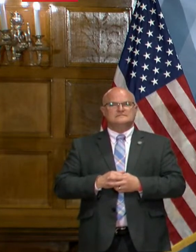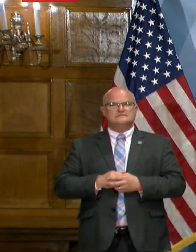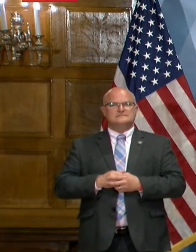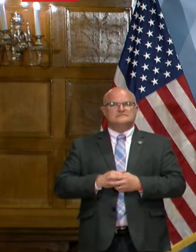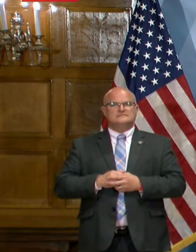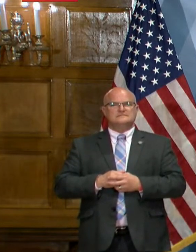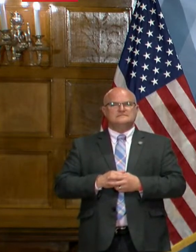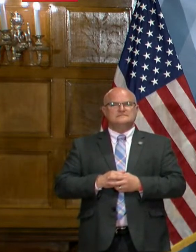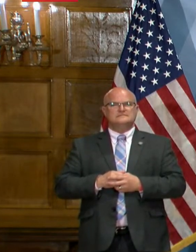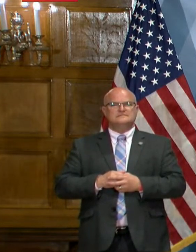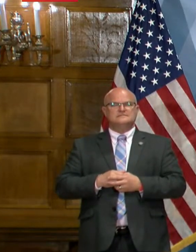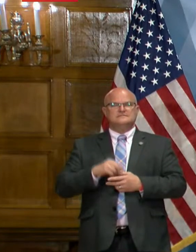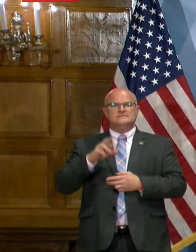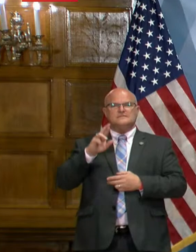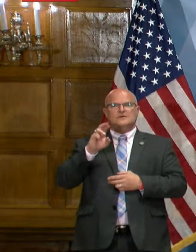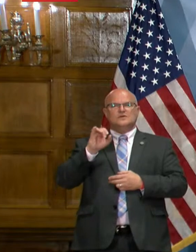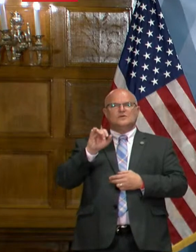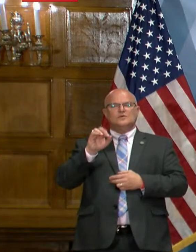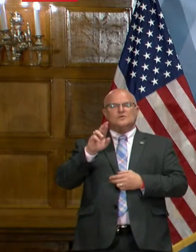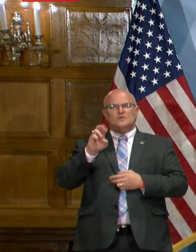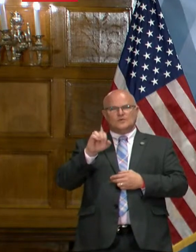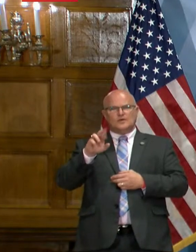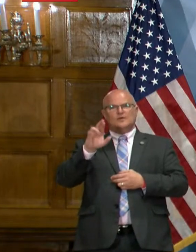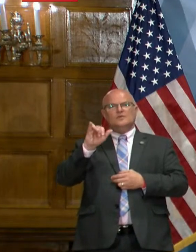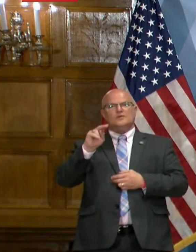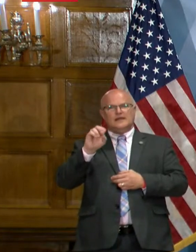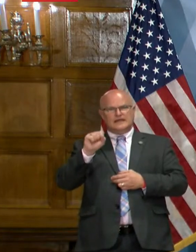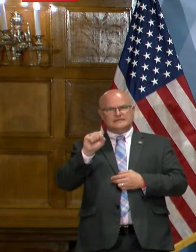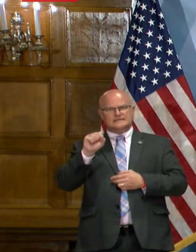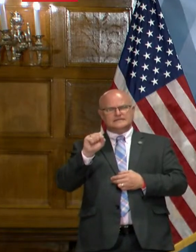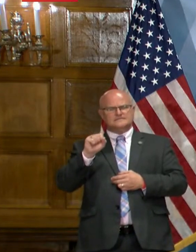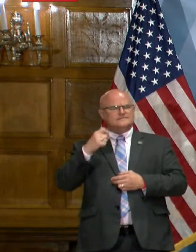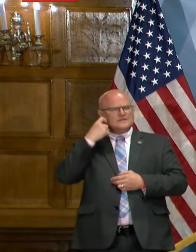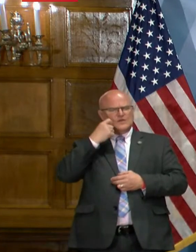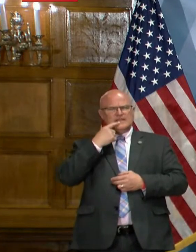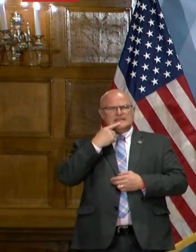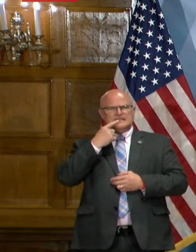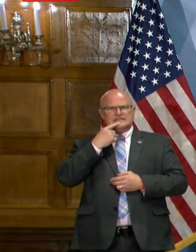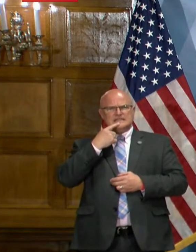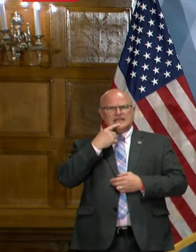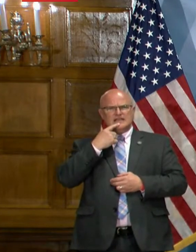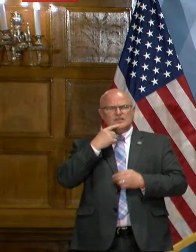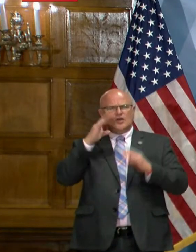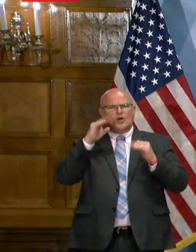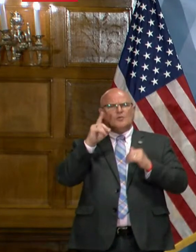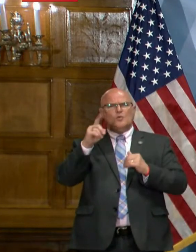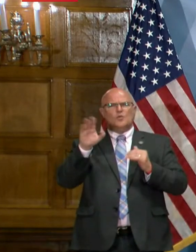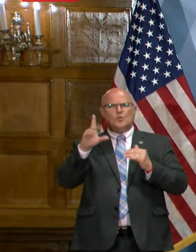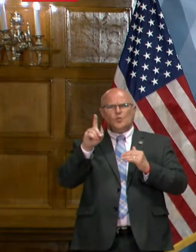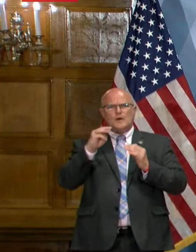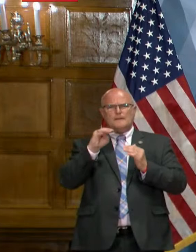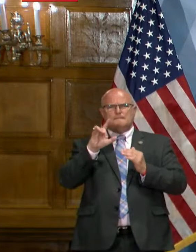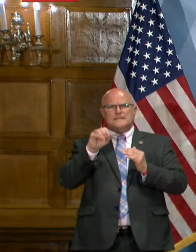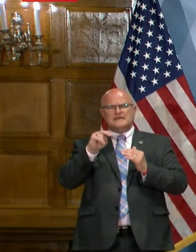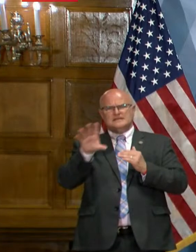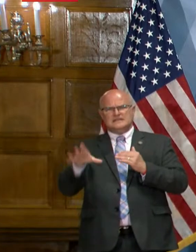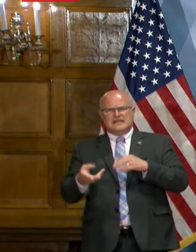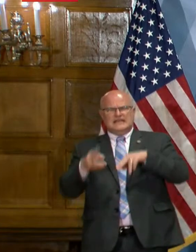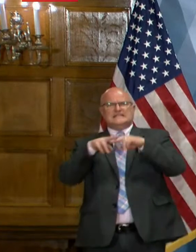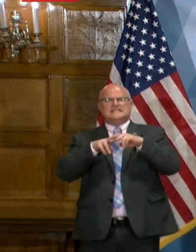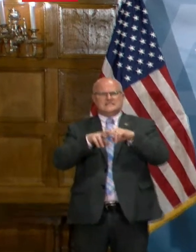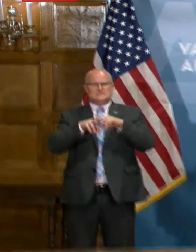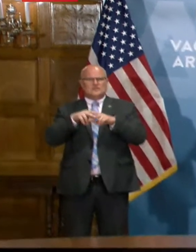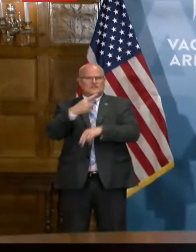Good afternoon, it's Brett Rains with 4029 News. I know you recently said you're hoping for 1 million additional vaccines over the next